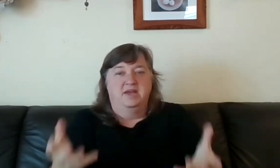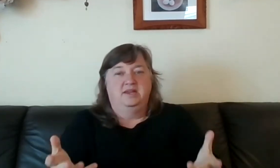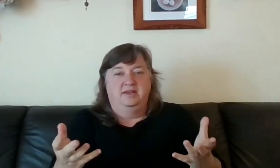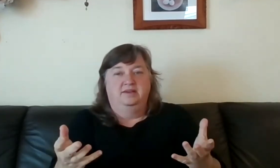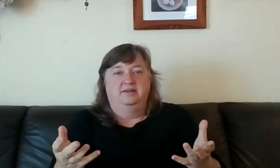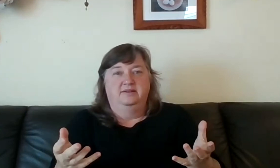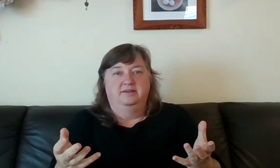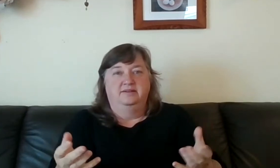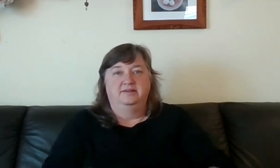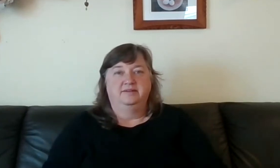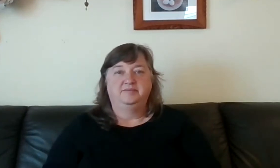many.